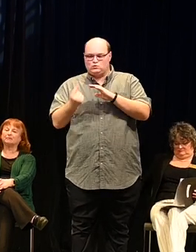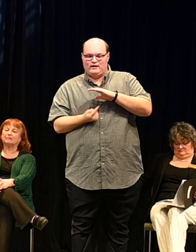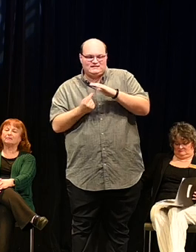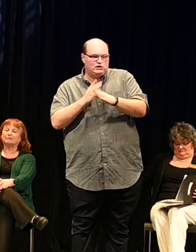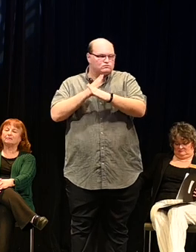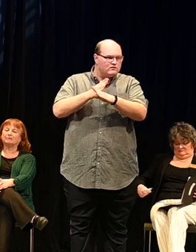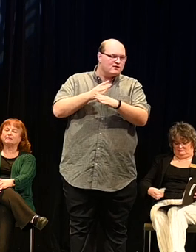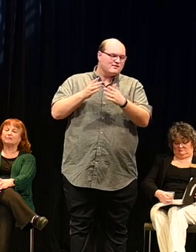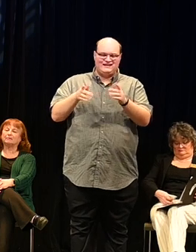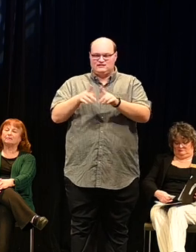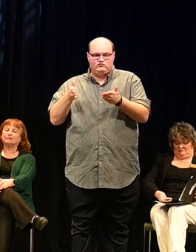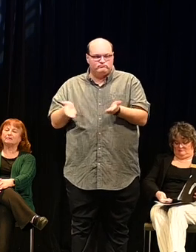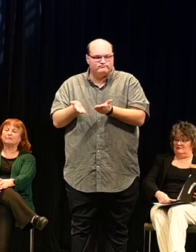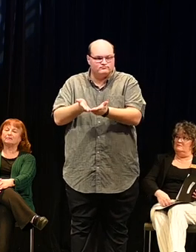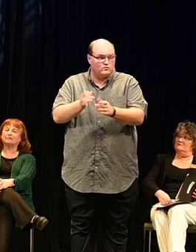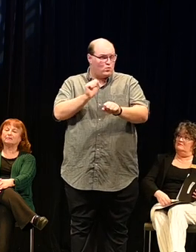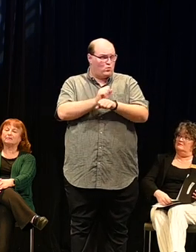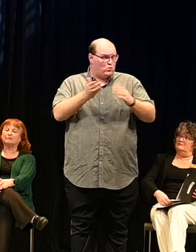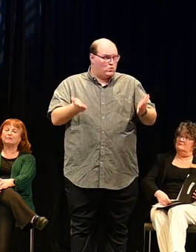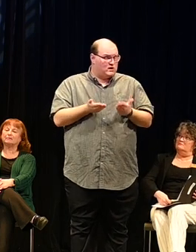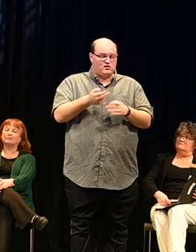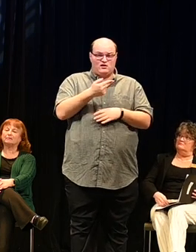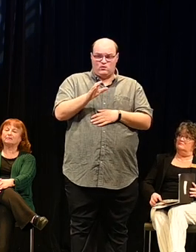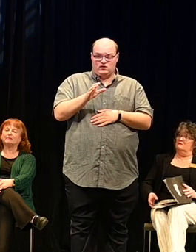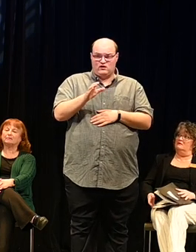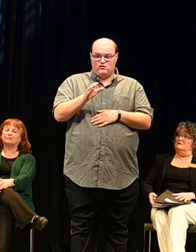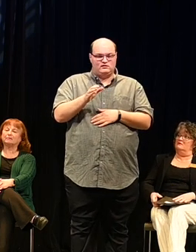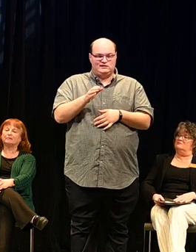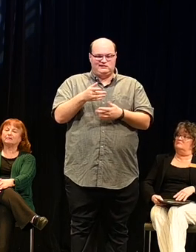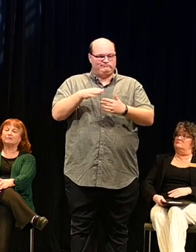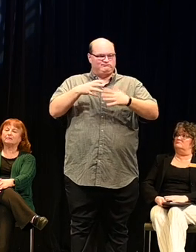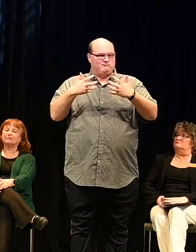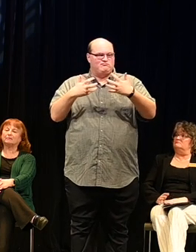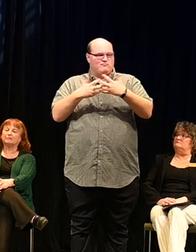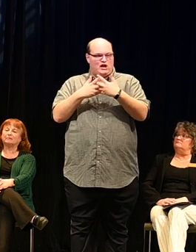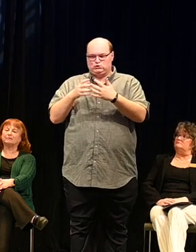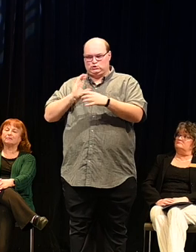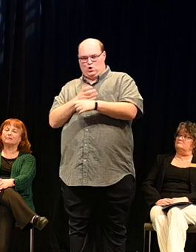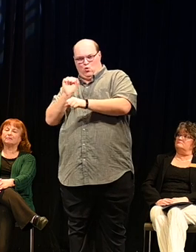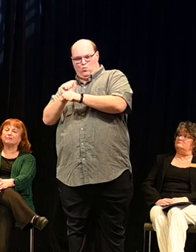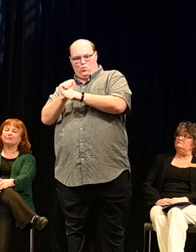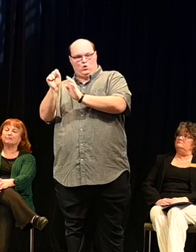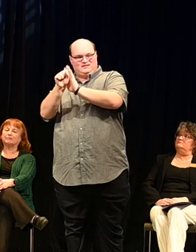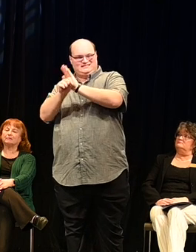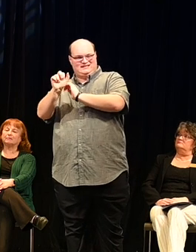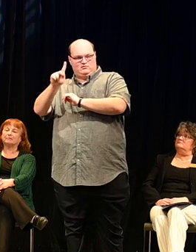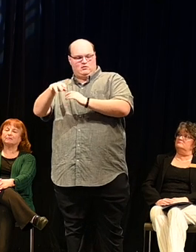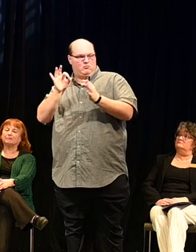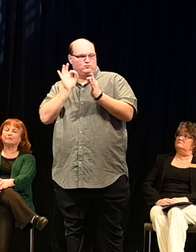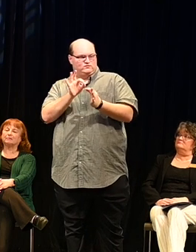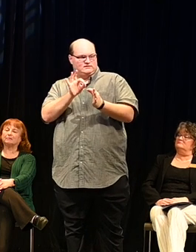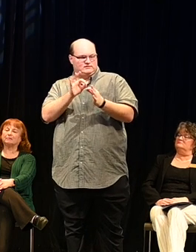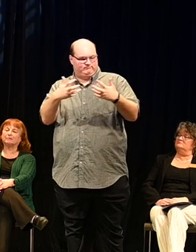on. The work you are doing here in the county directly aligns with our work at the state level, which is personally very,